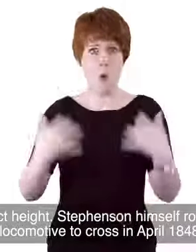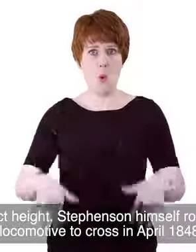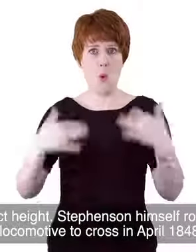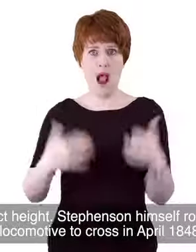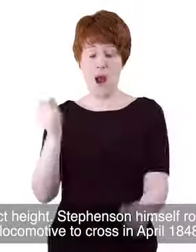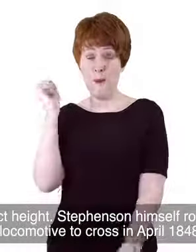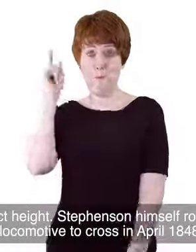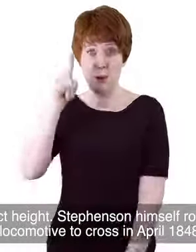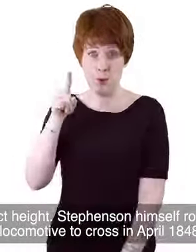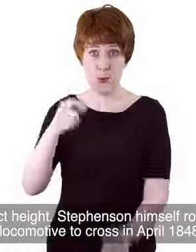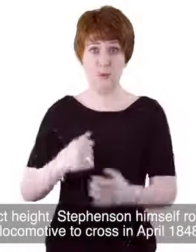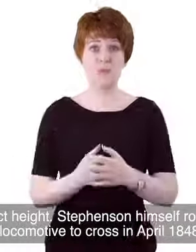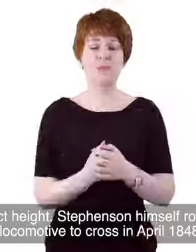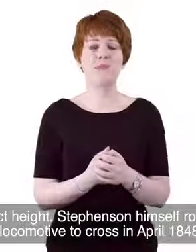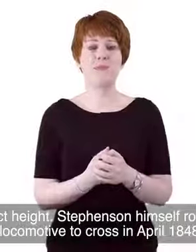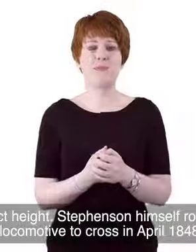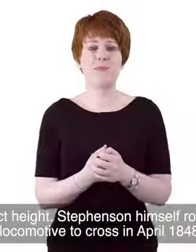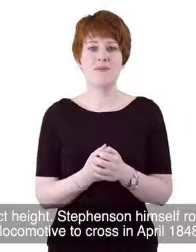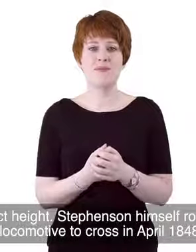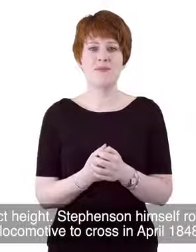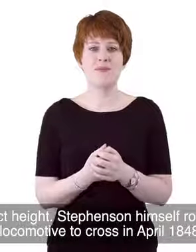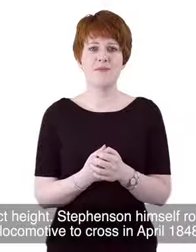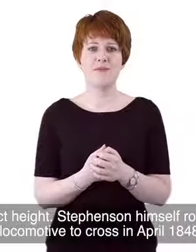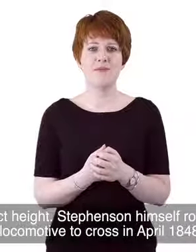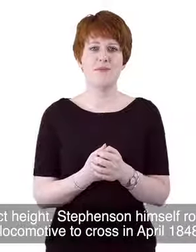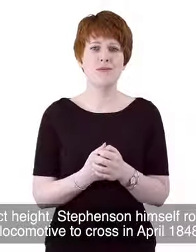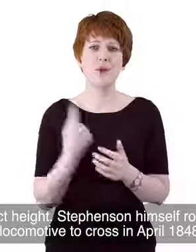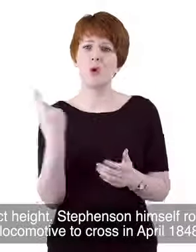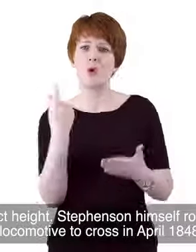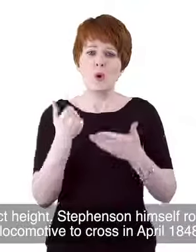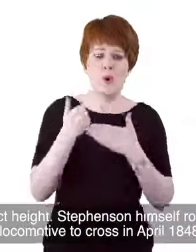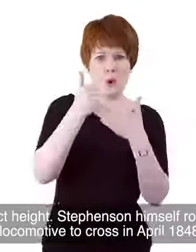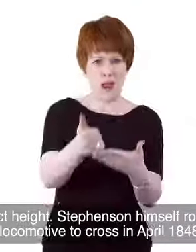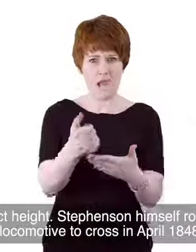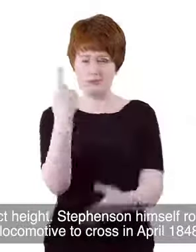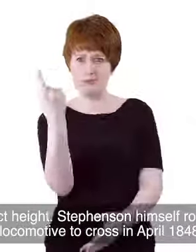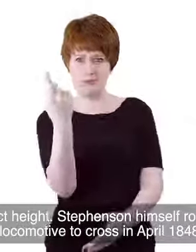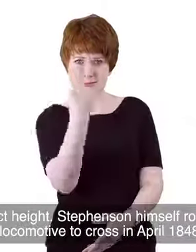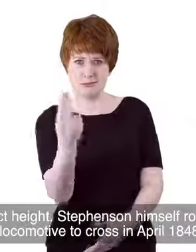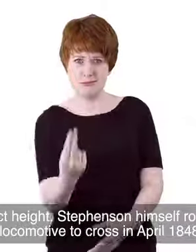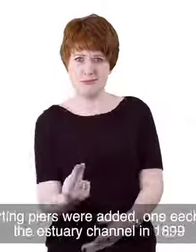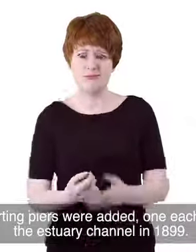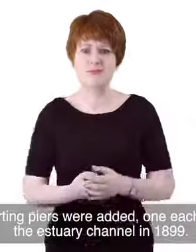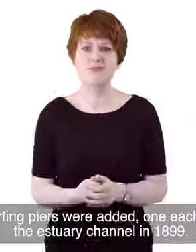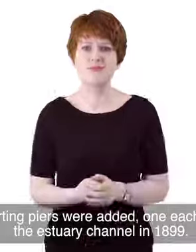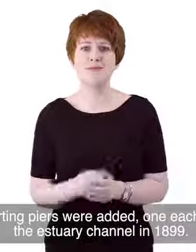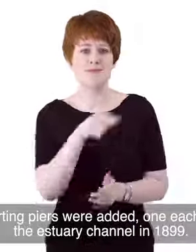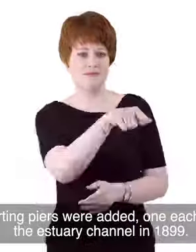height. Stephenson himself rode the first locomotive to cross in April 1848. Supporting piers